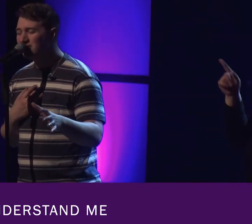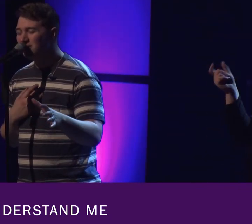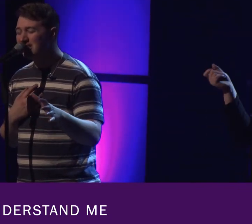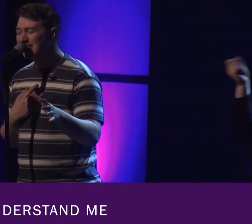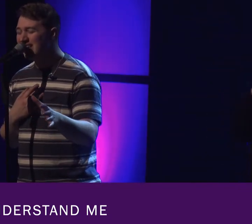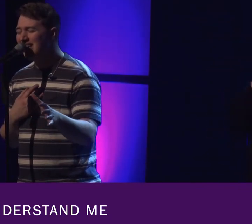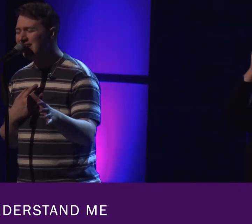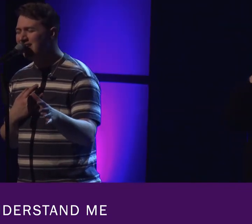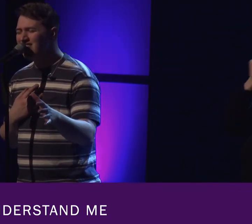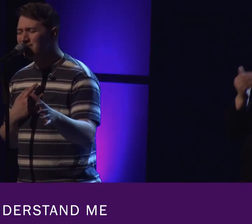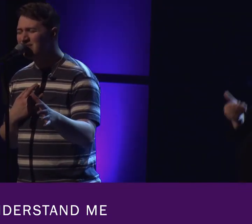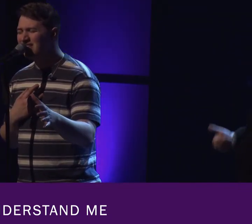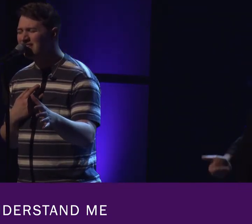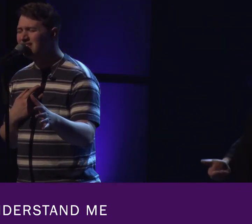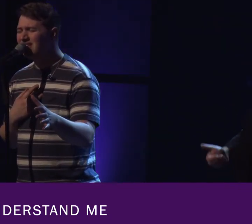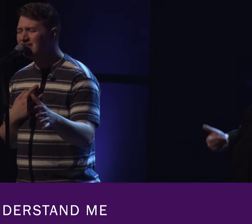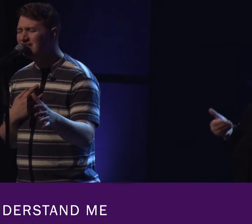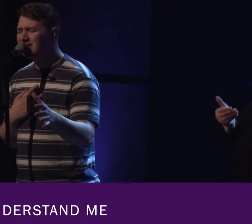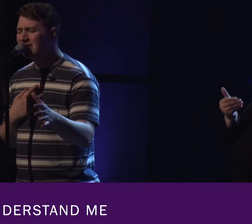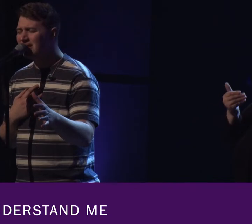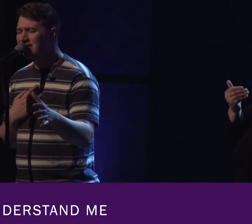You understand me.